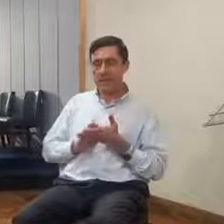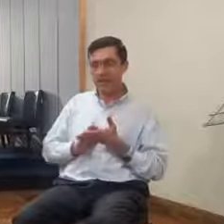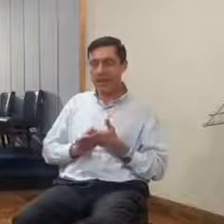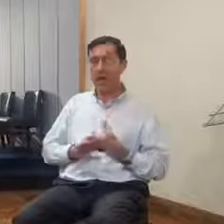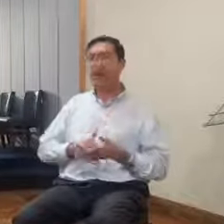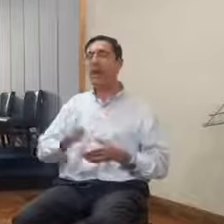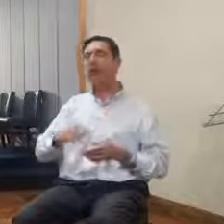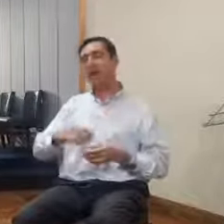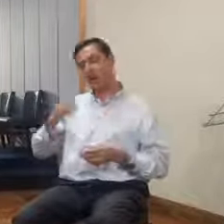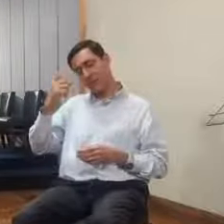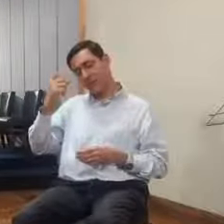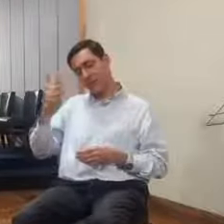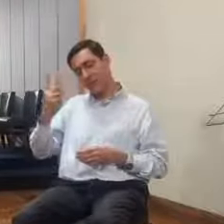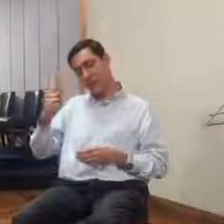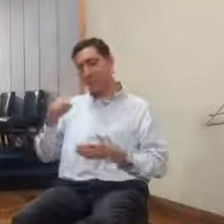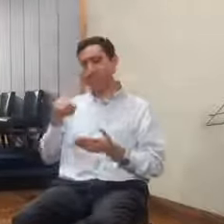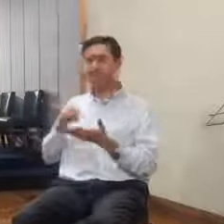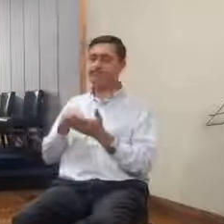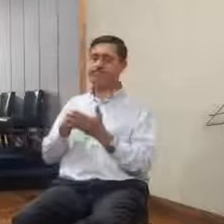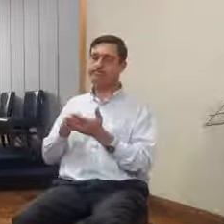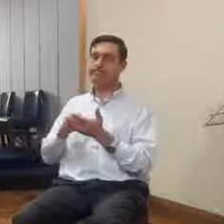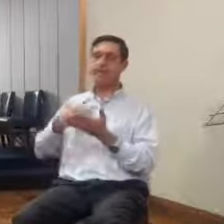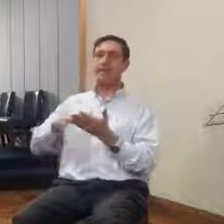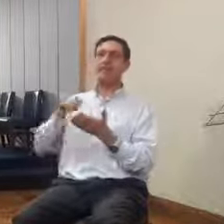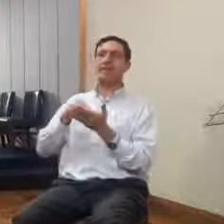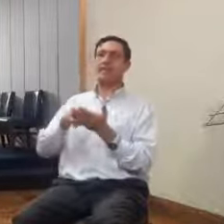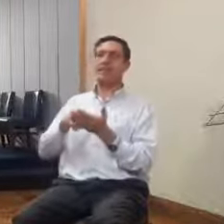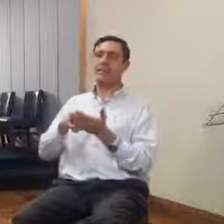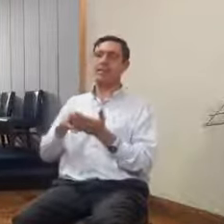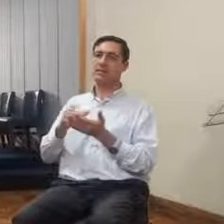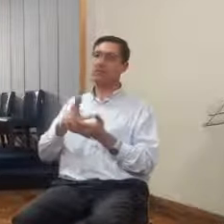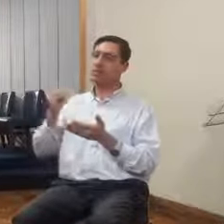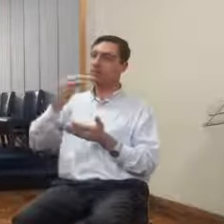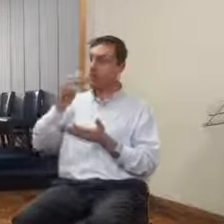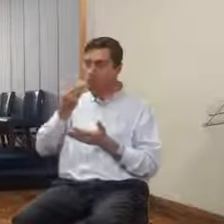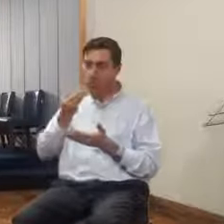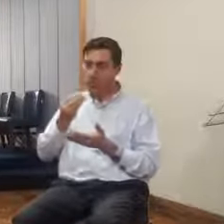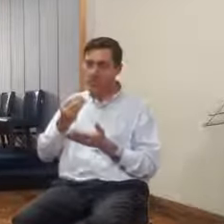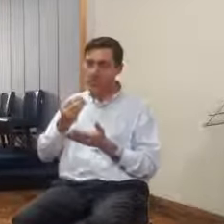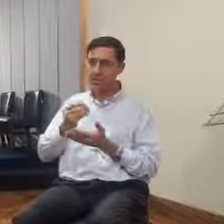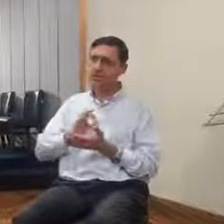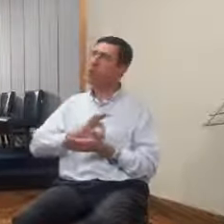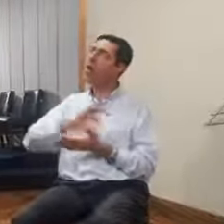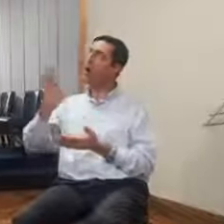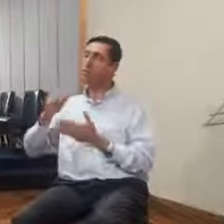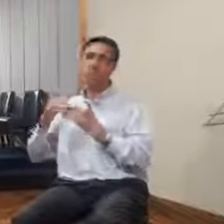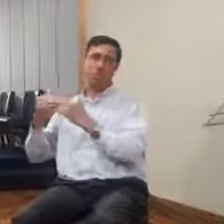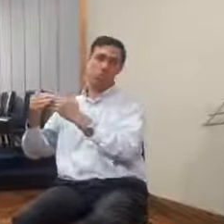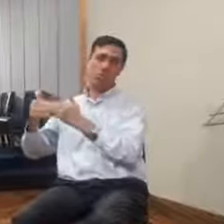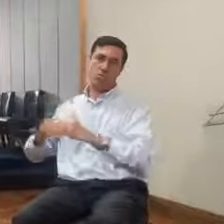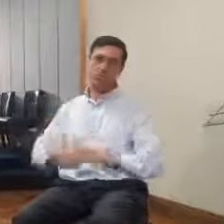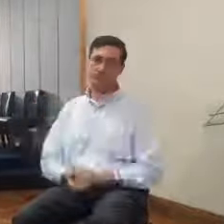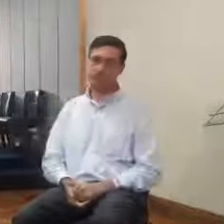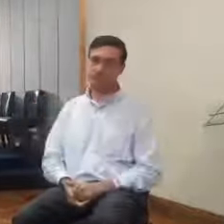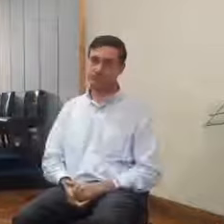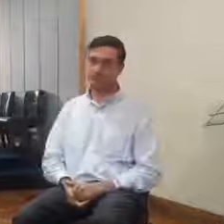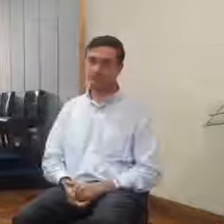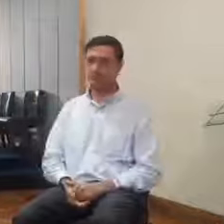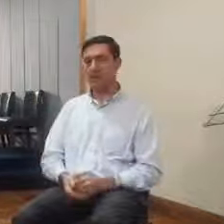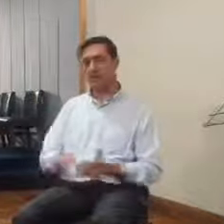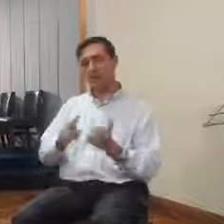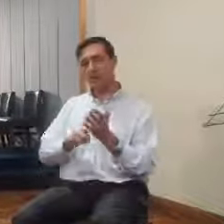use them and apply them to our own lives. So verses 18 and 19, behold, the eye